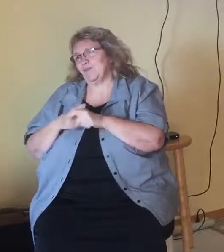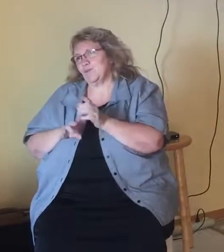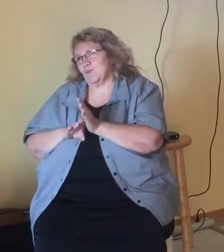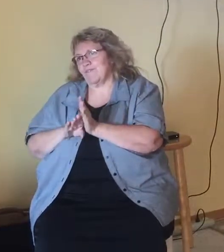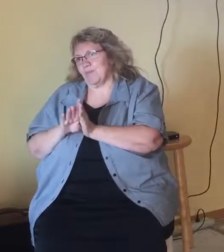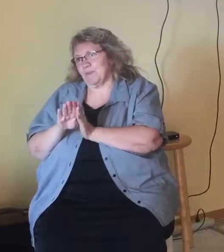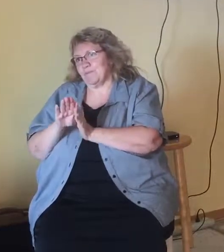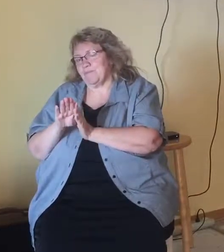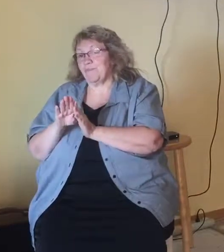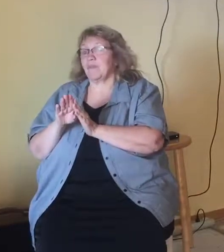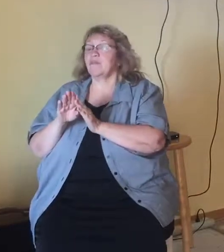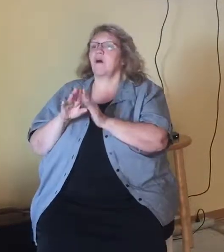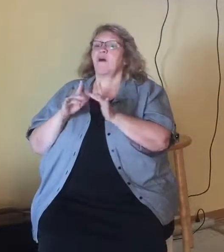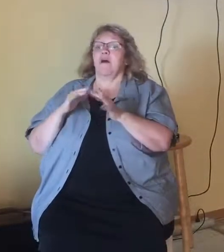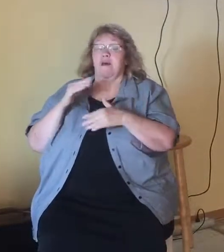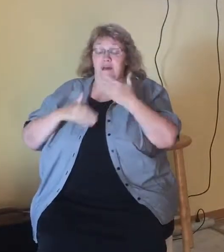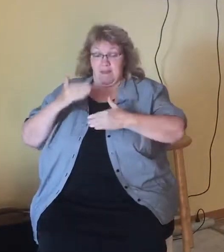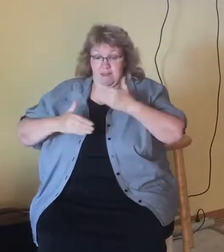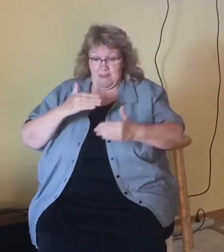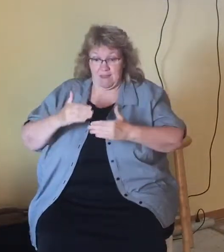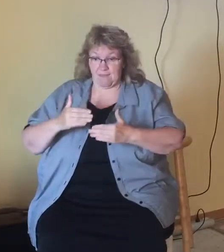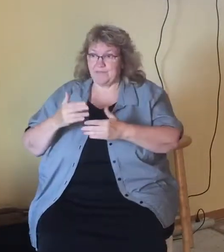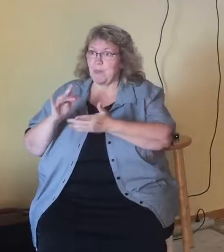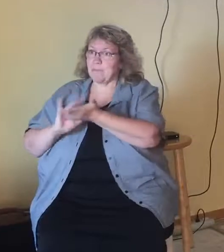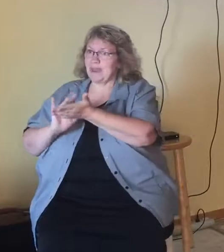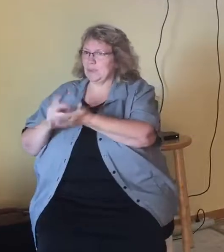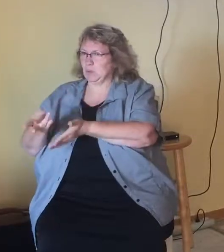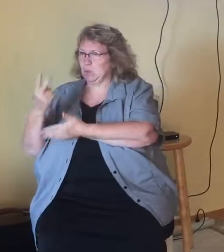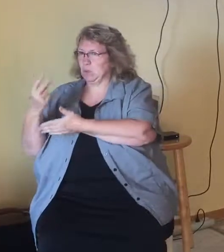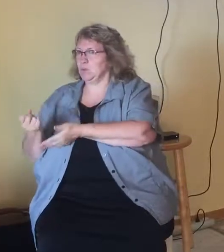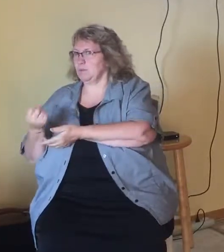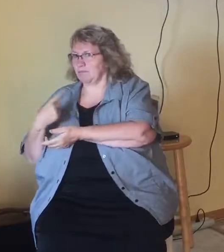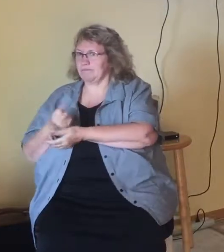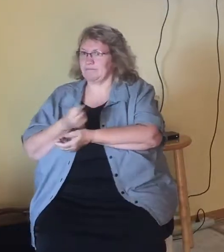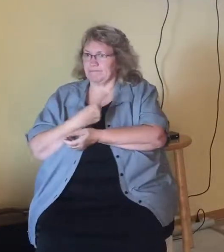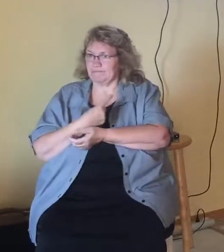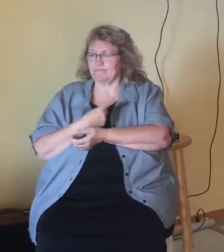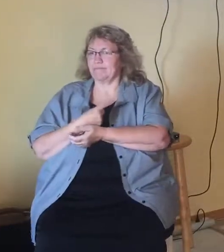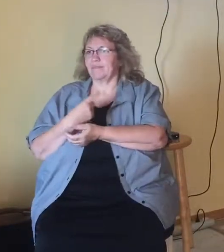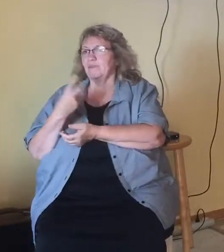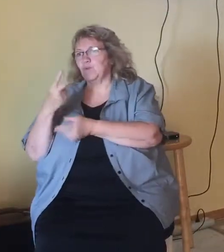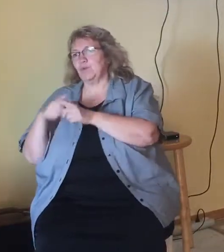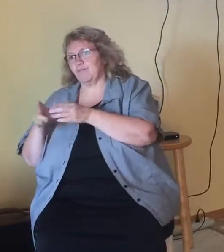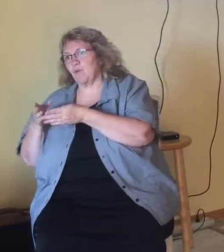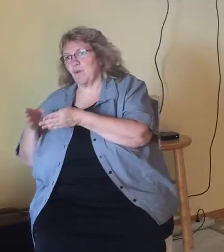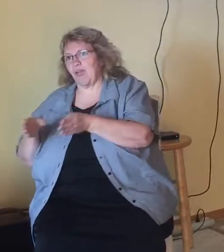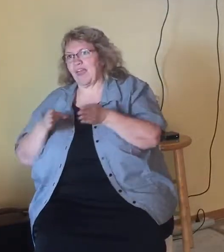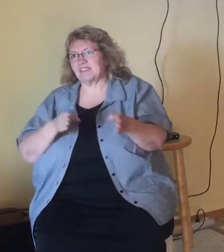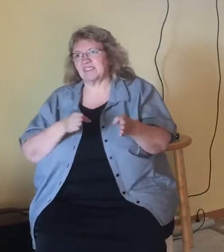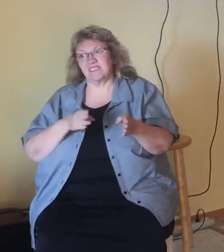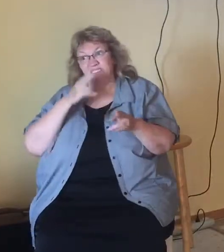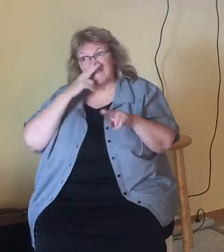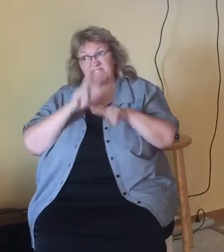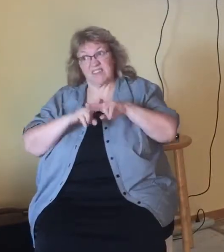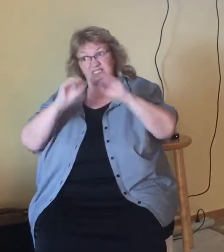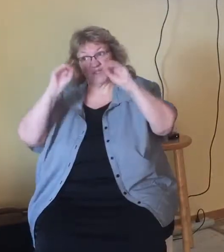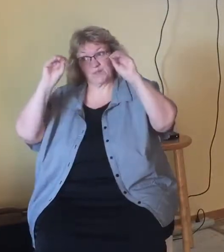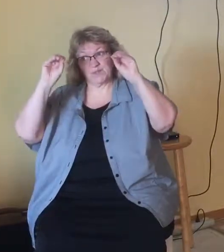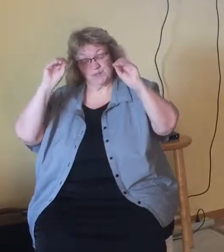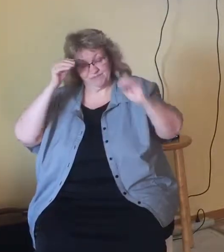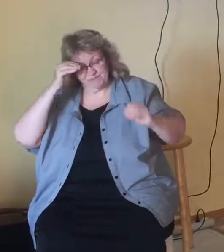forward, I was on 2 different medications, administered 2 different ways. Super, super fun. Not